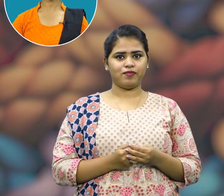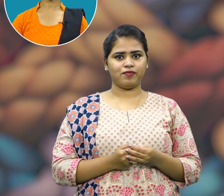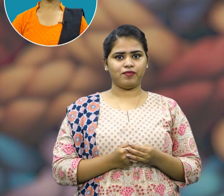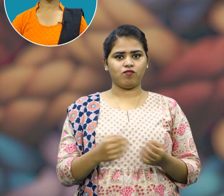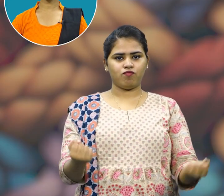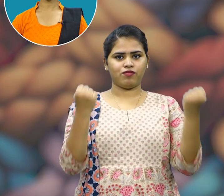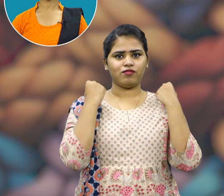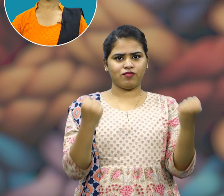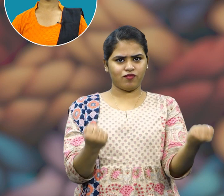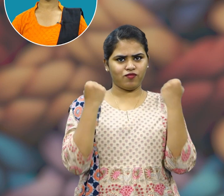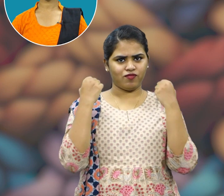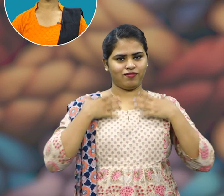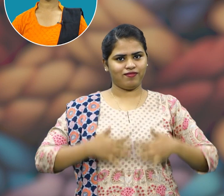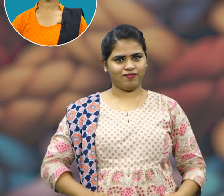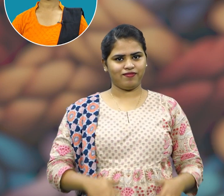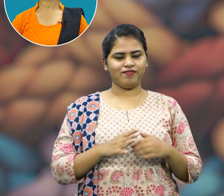gym costume,